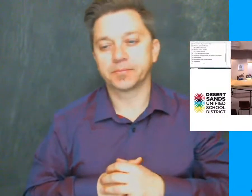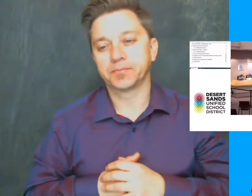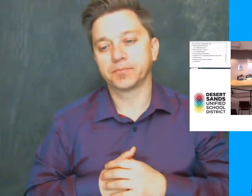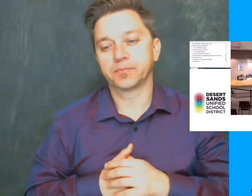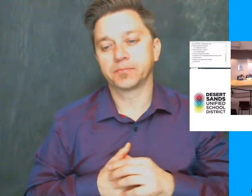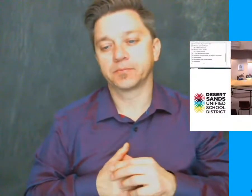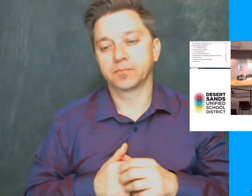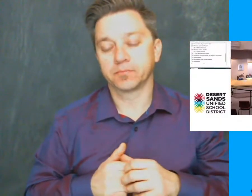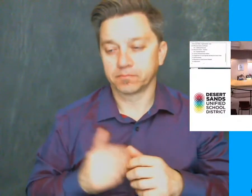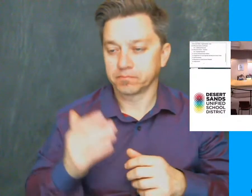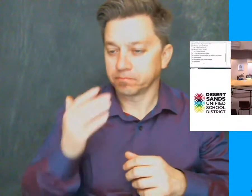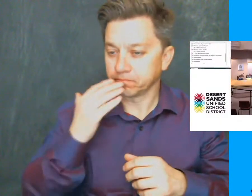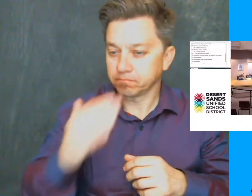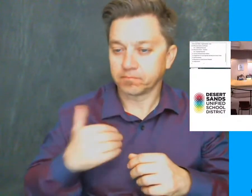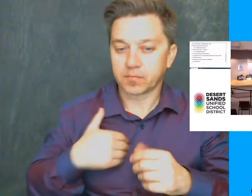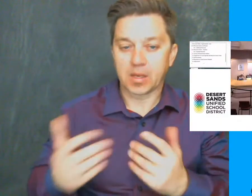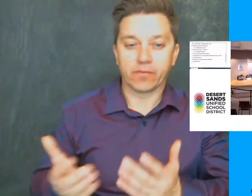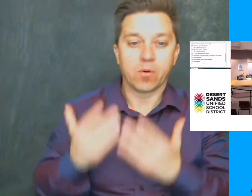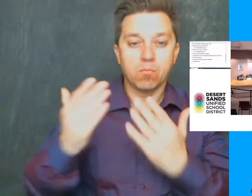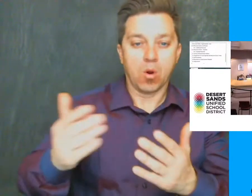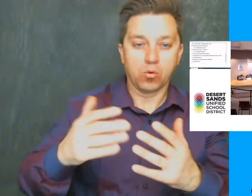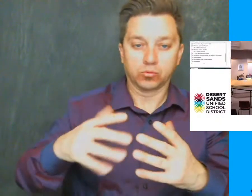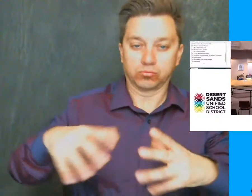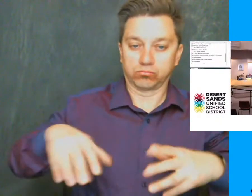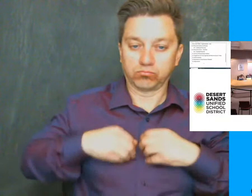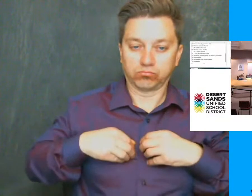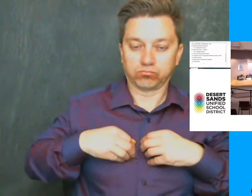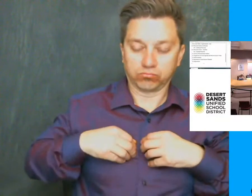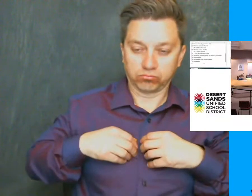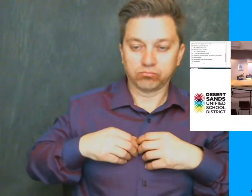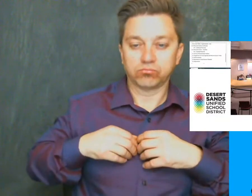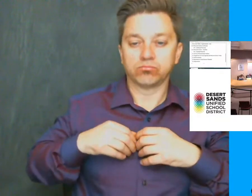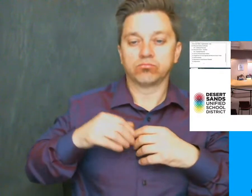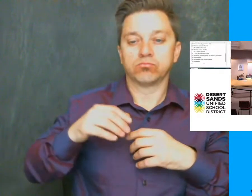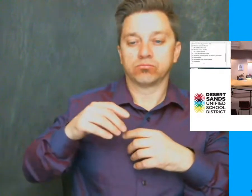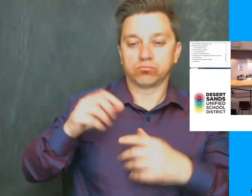Is there a motion to approve item 30.1, Classified Personnel?